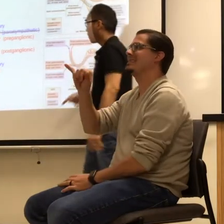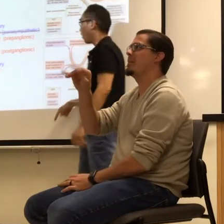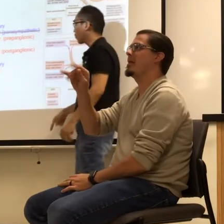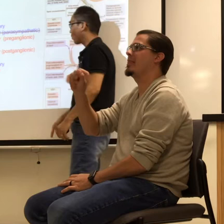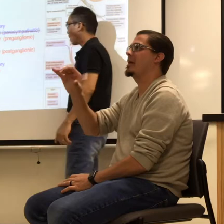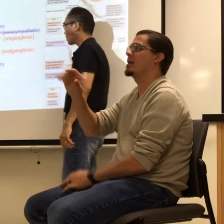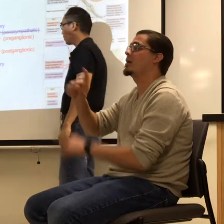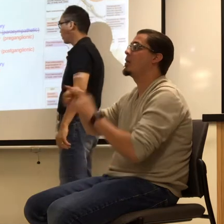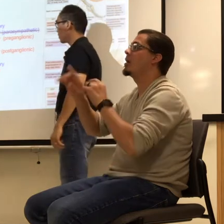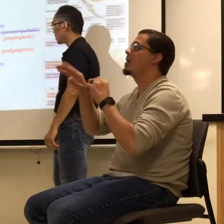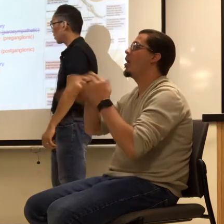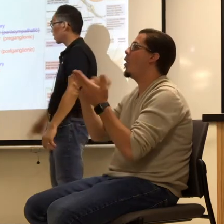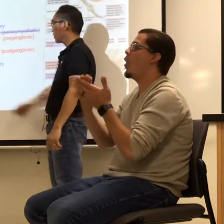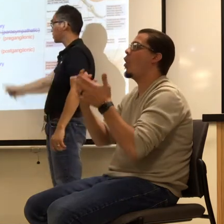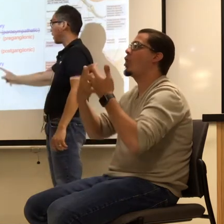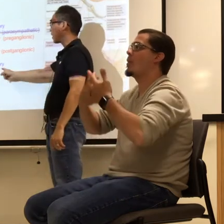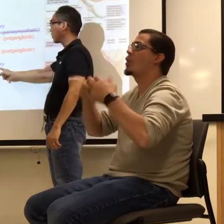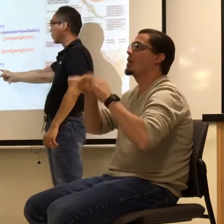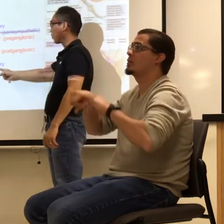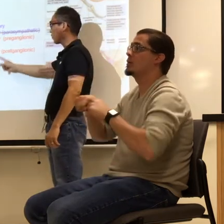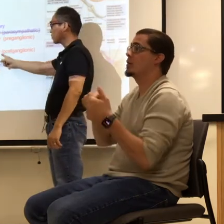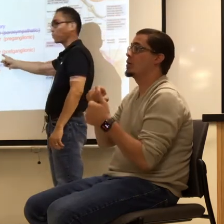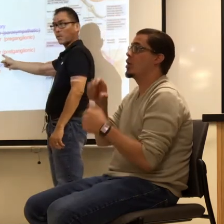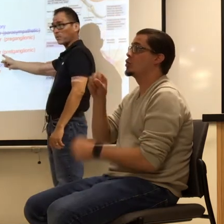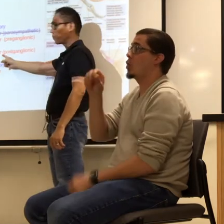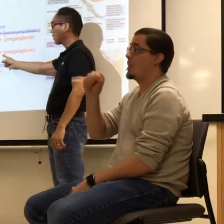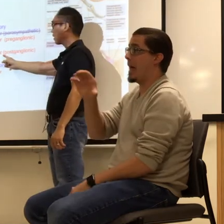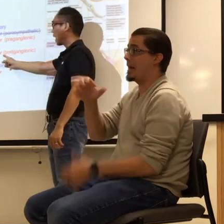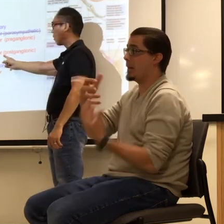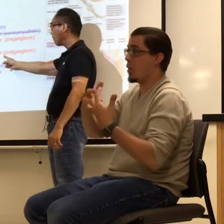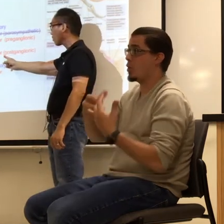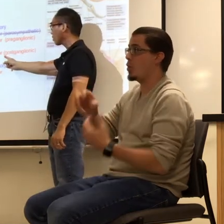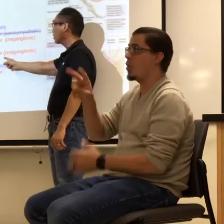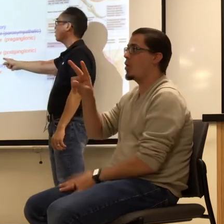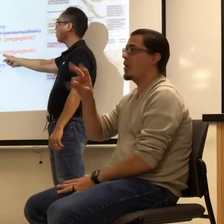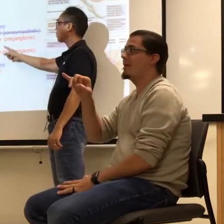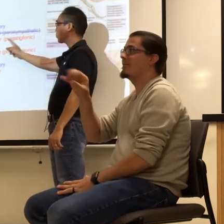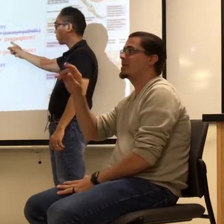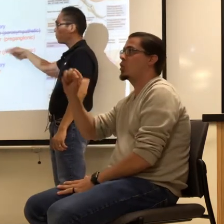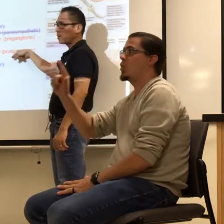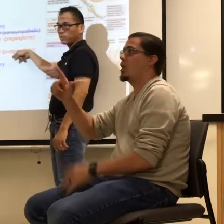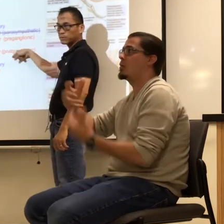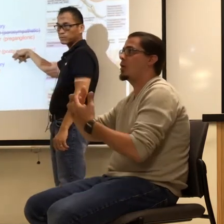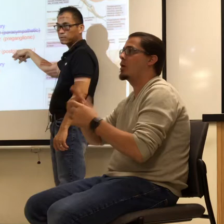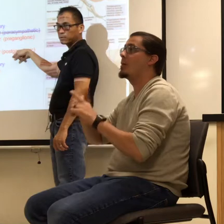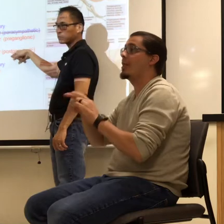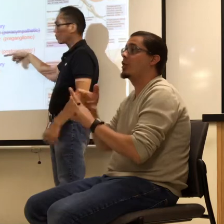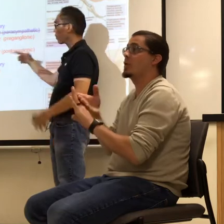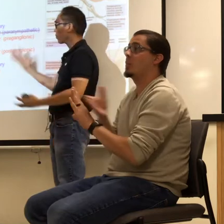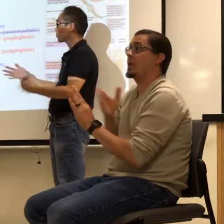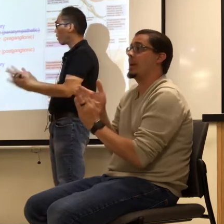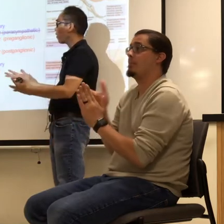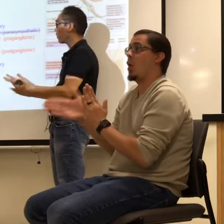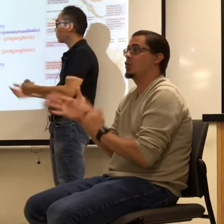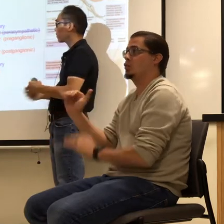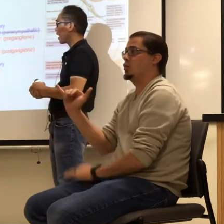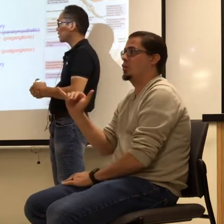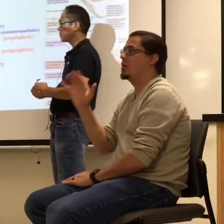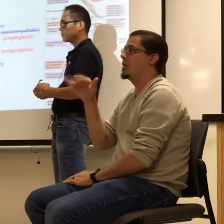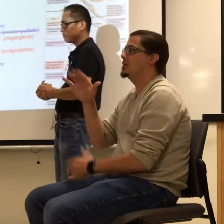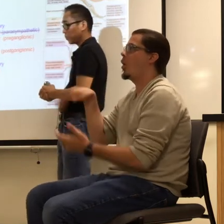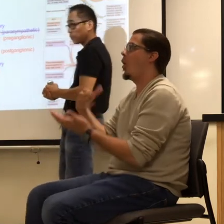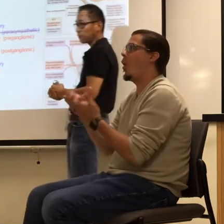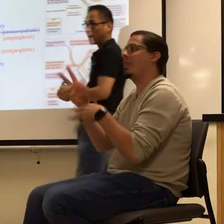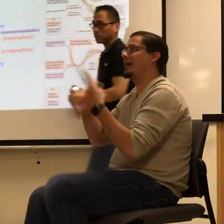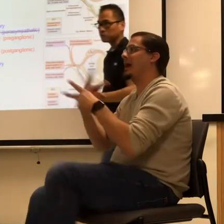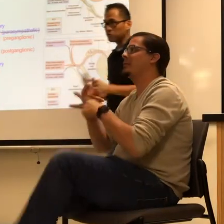But all the motor possibilities are it could be somatic motor or visceral motor. However, there's pre and post. So those are all the